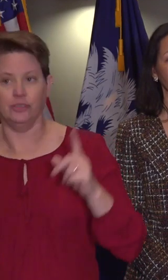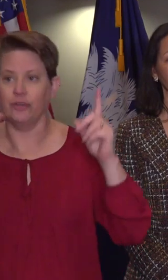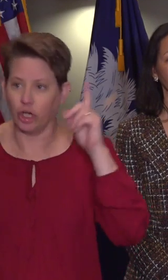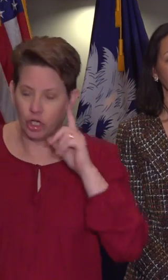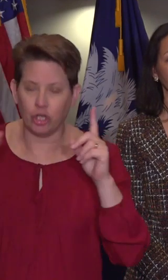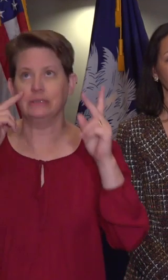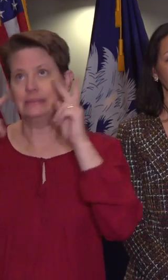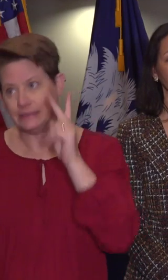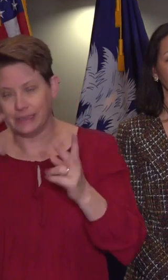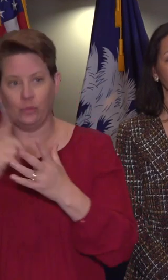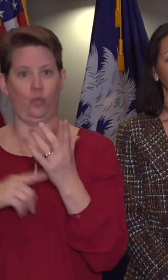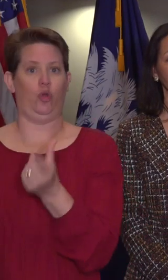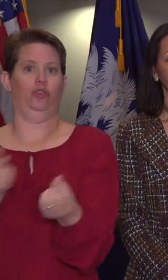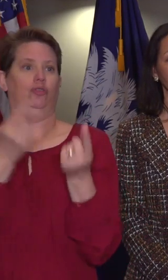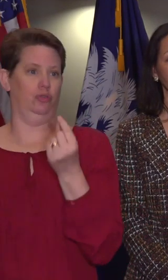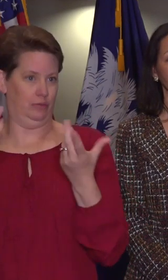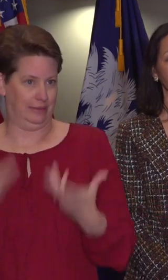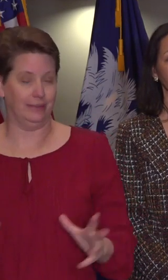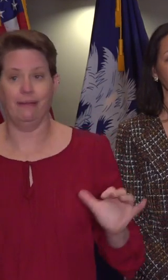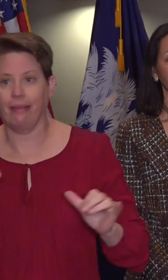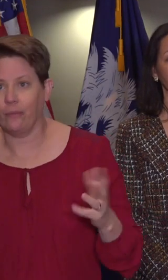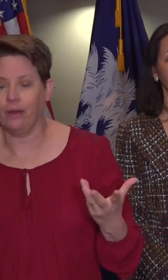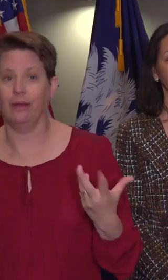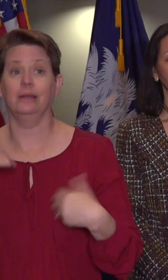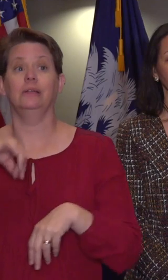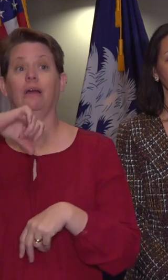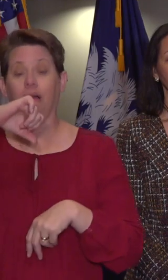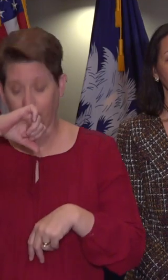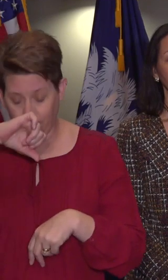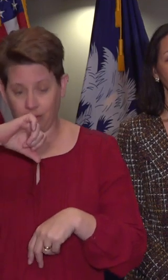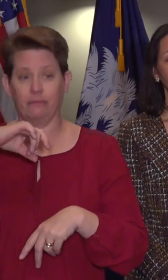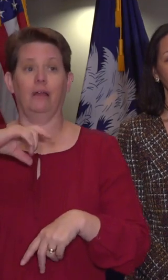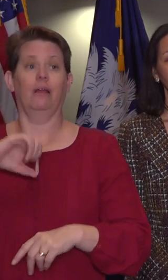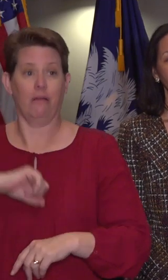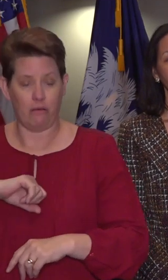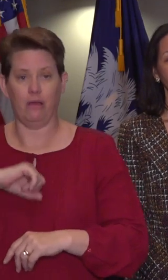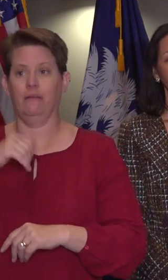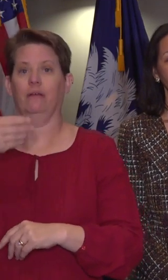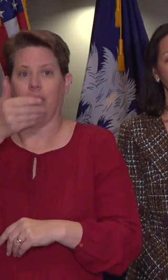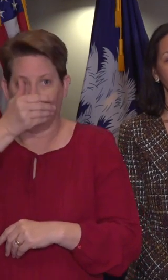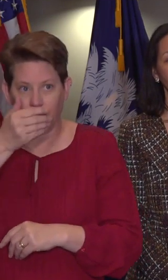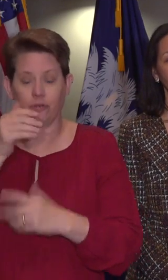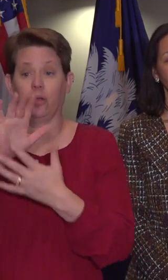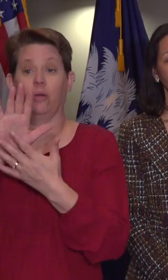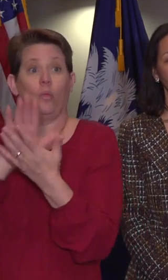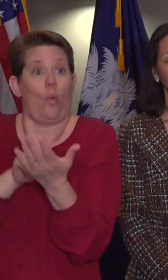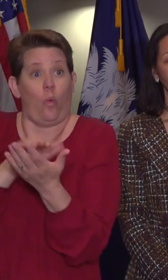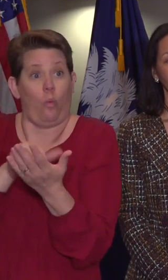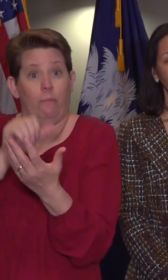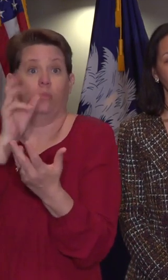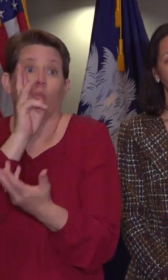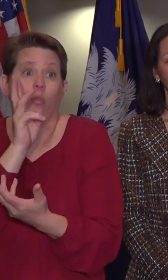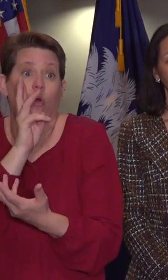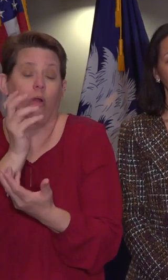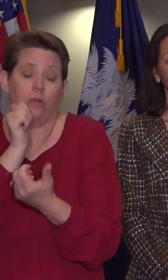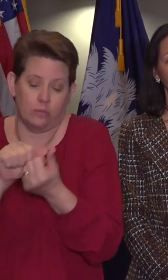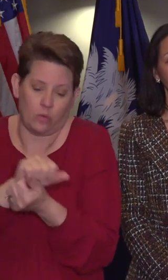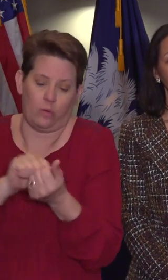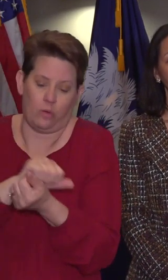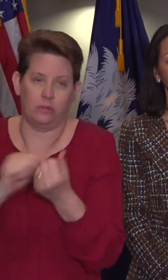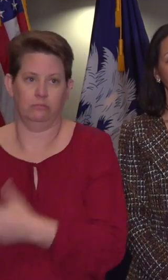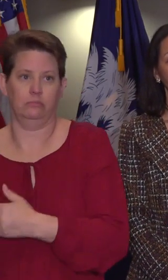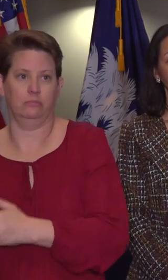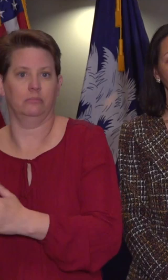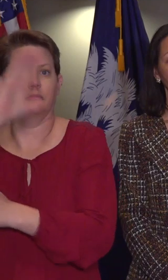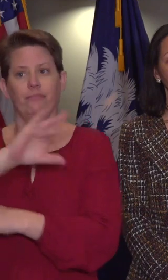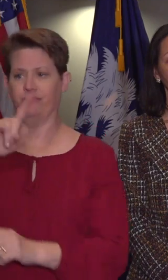it and seen it over and over. Cover your cough for sneezes. Wash your hands with soap and warm water throughout the day.